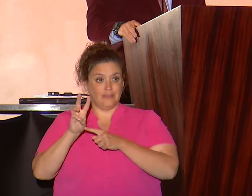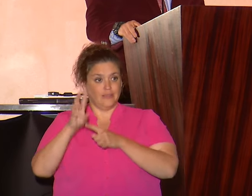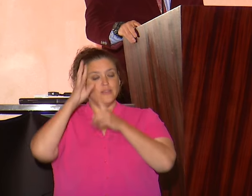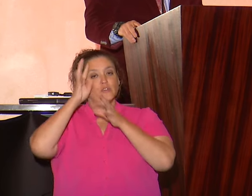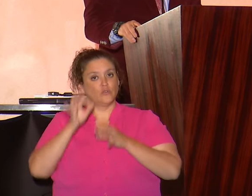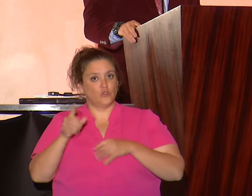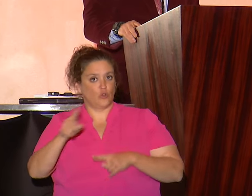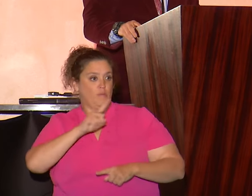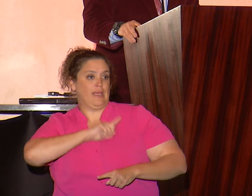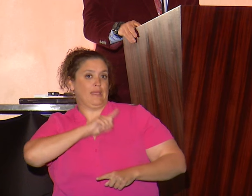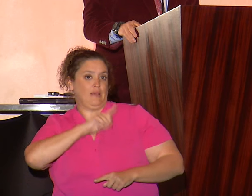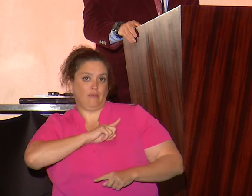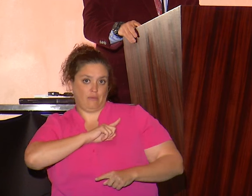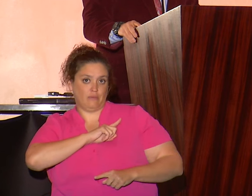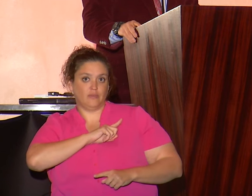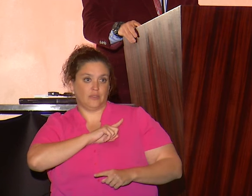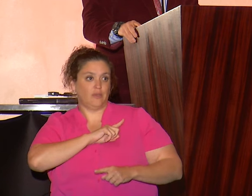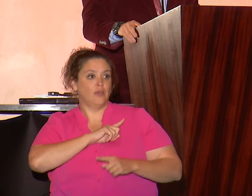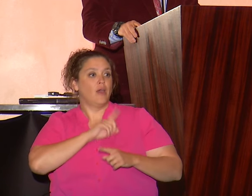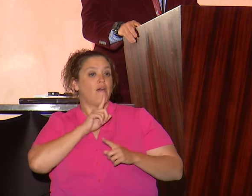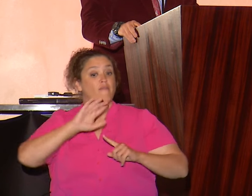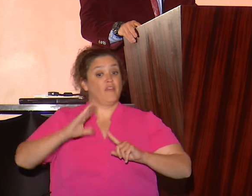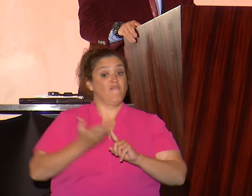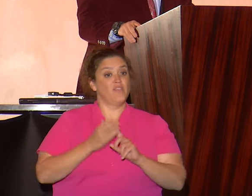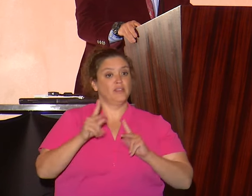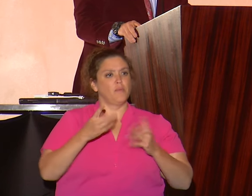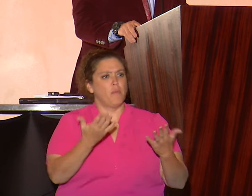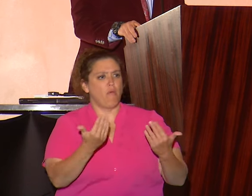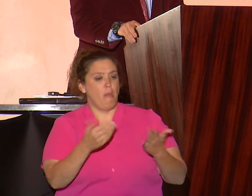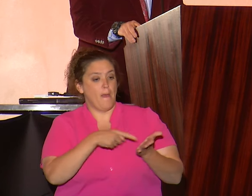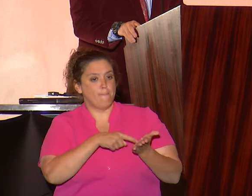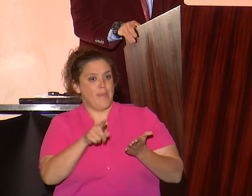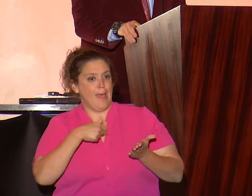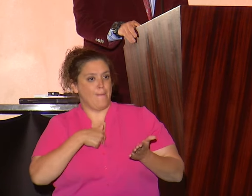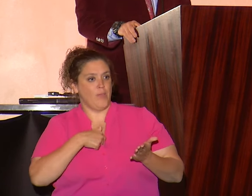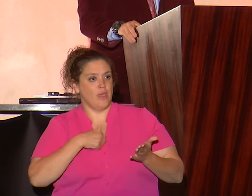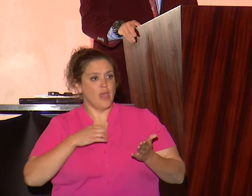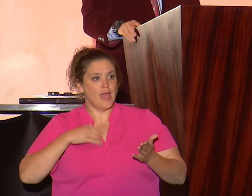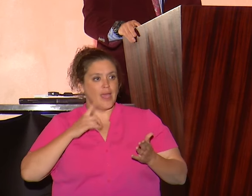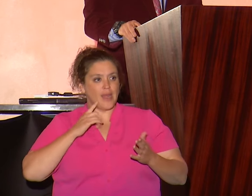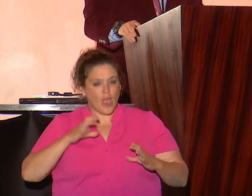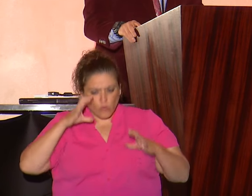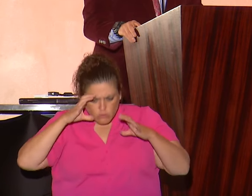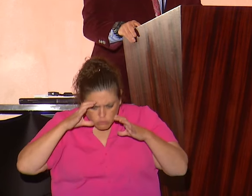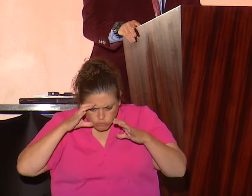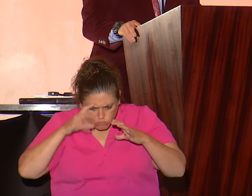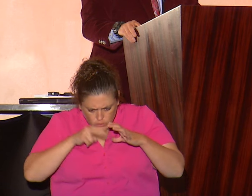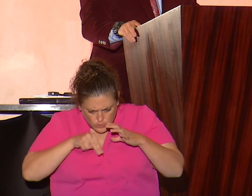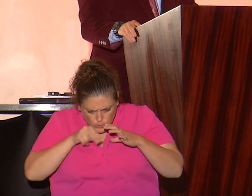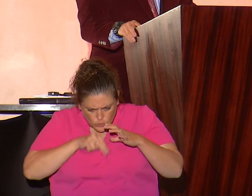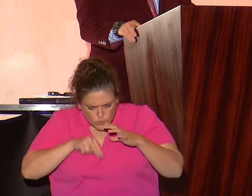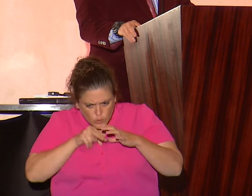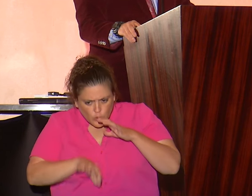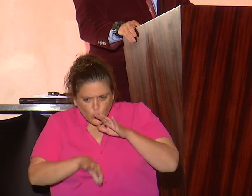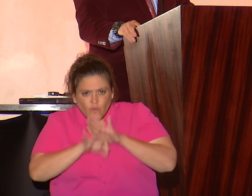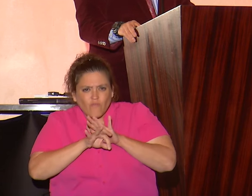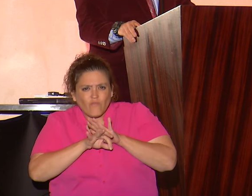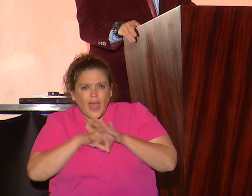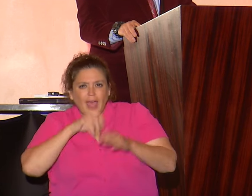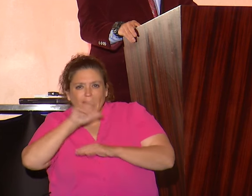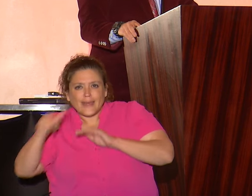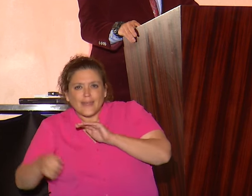convicted of getting people to pay him to use this type of paranormal seership to locate